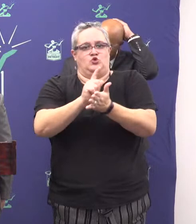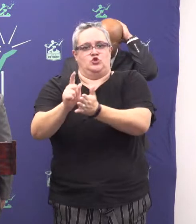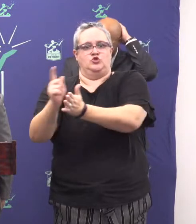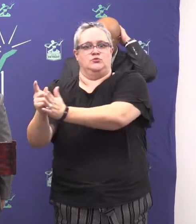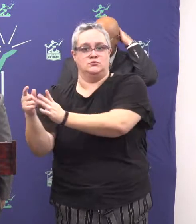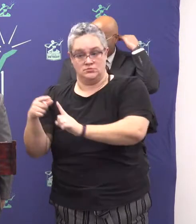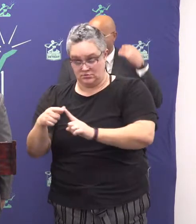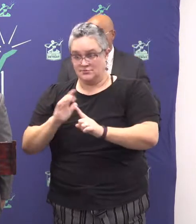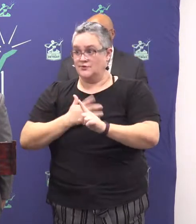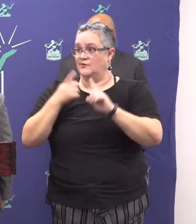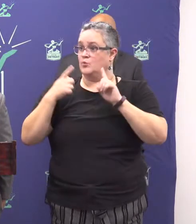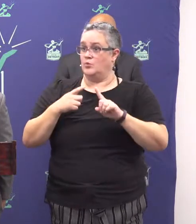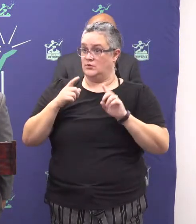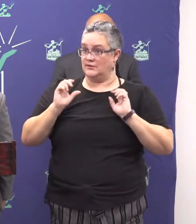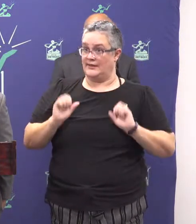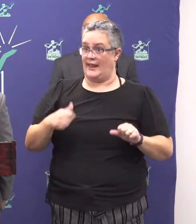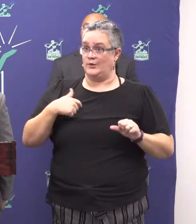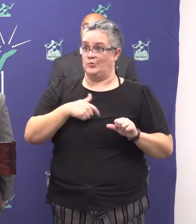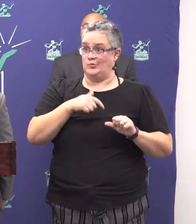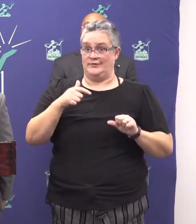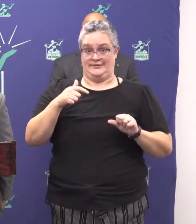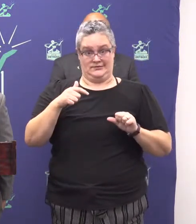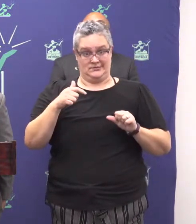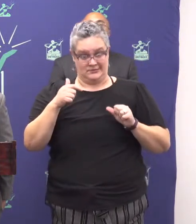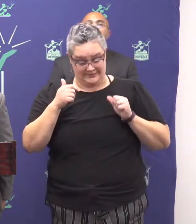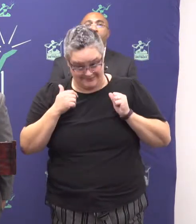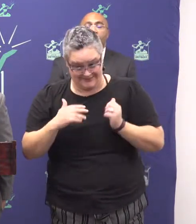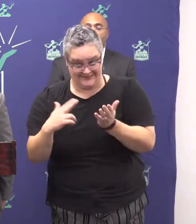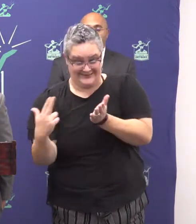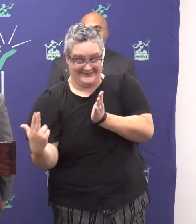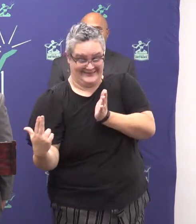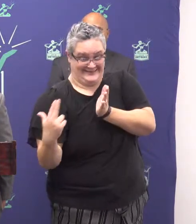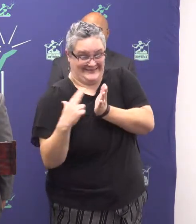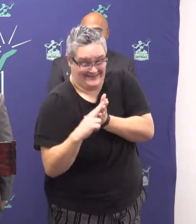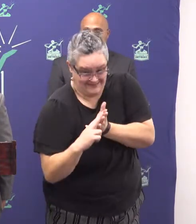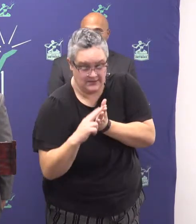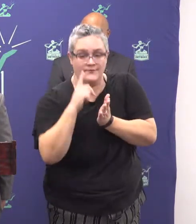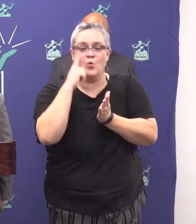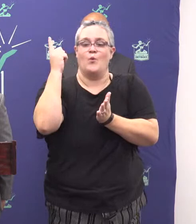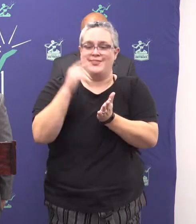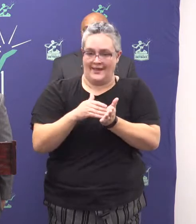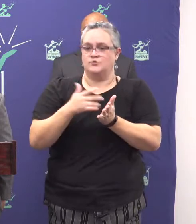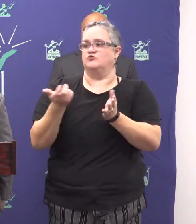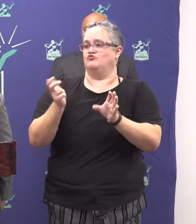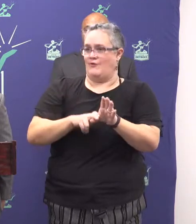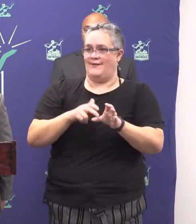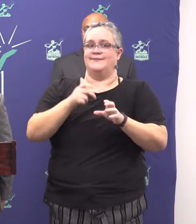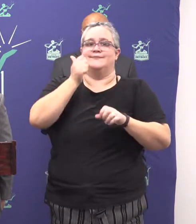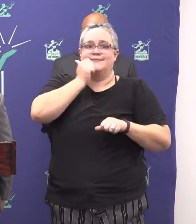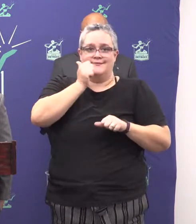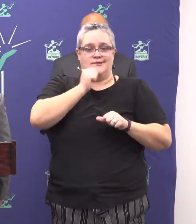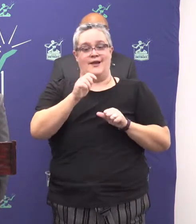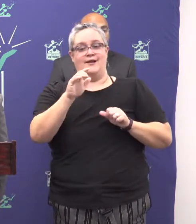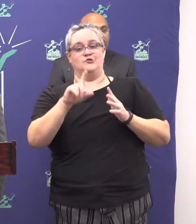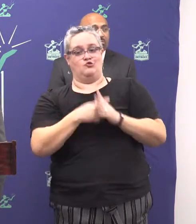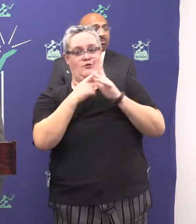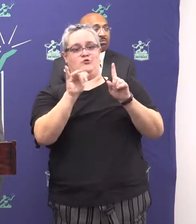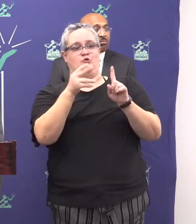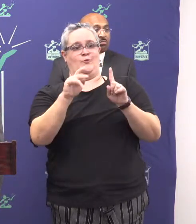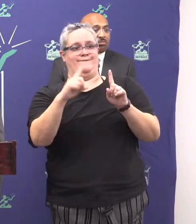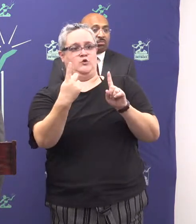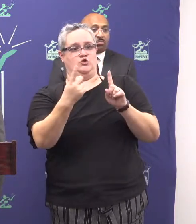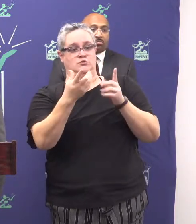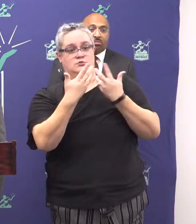goal was, can we get signed contracts for 1,000 rides a day to go seamlessly by January 1st? And